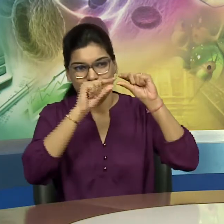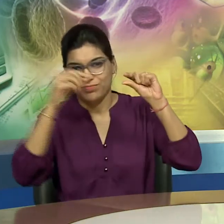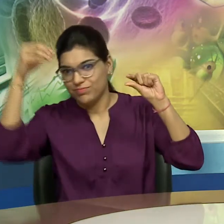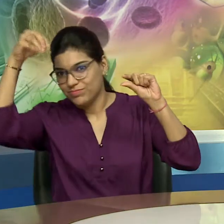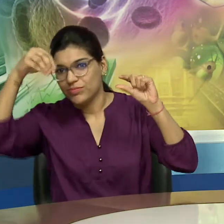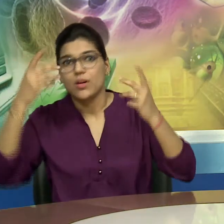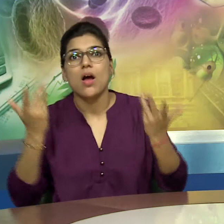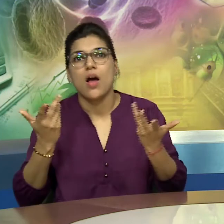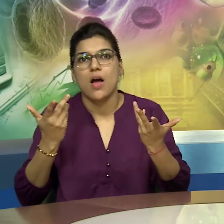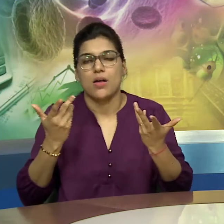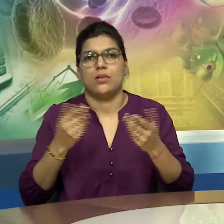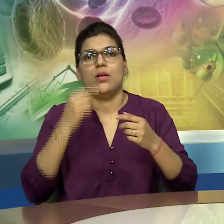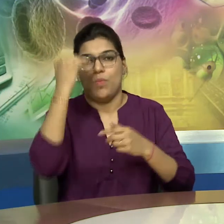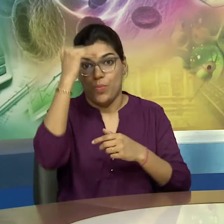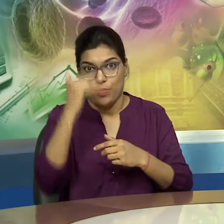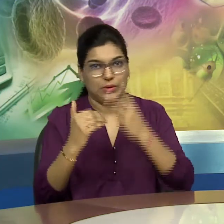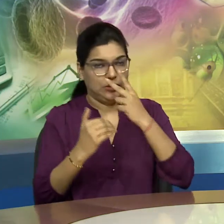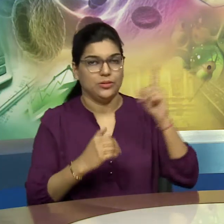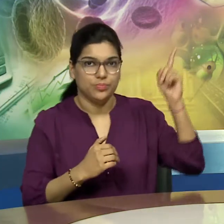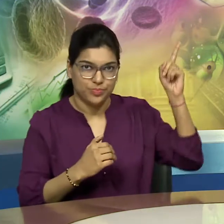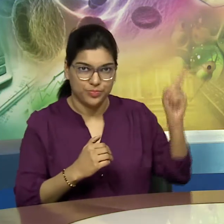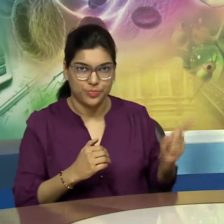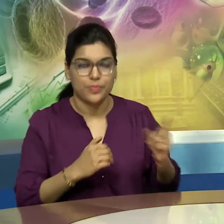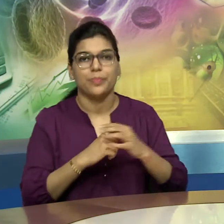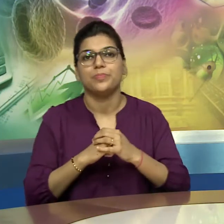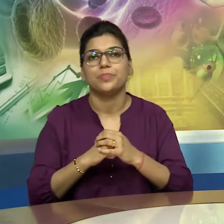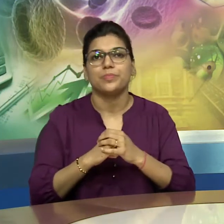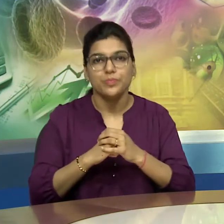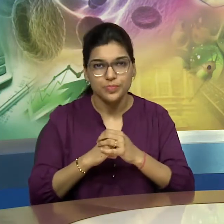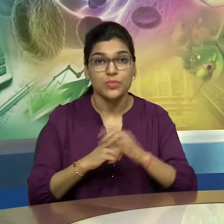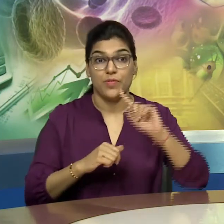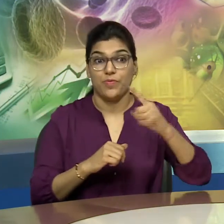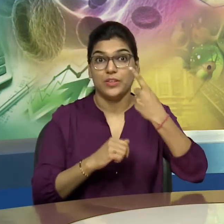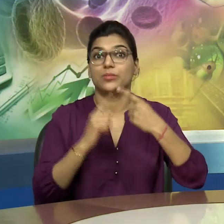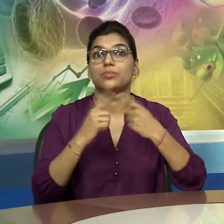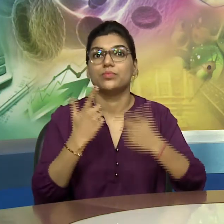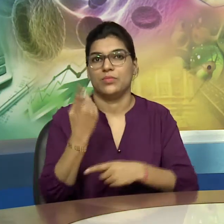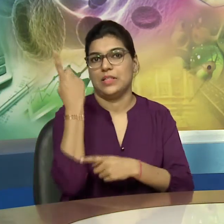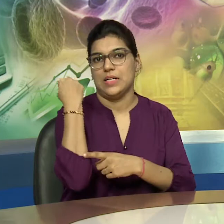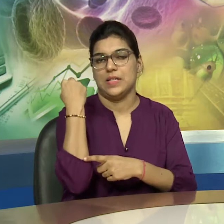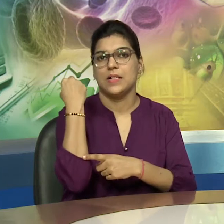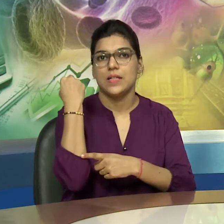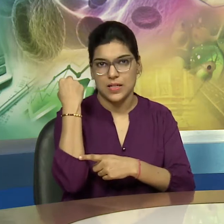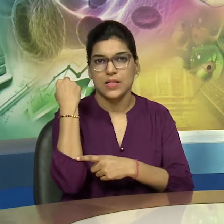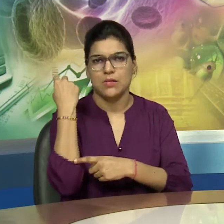So where to put this? There are also these words you need to know, like